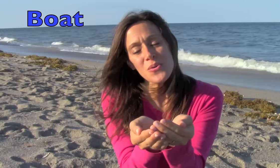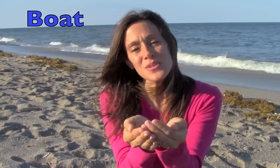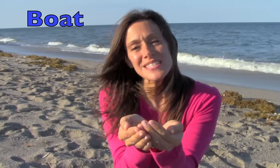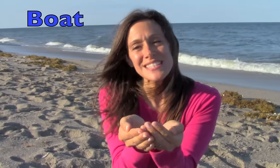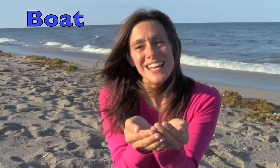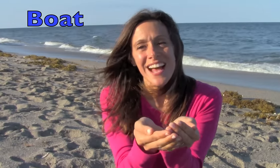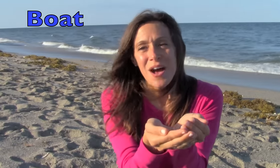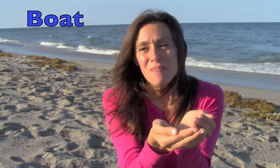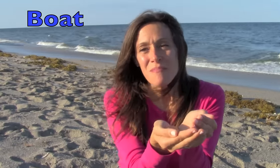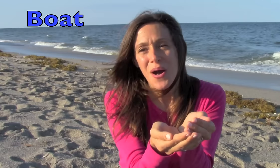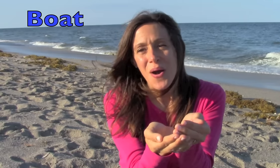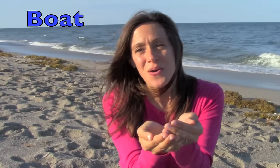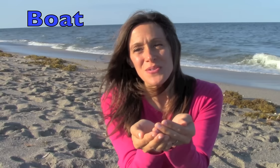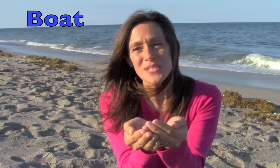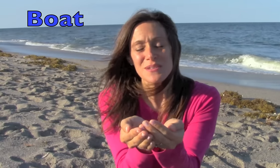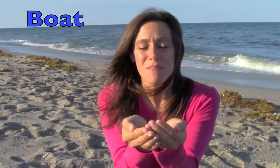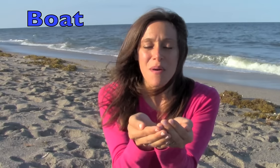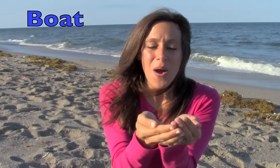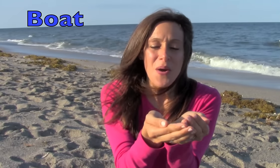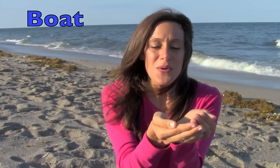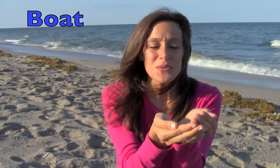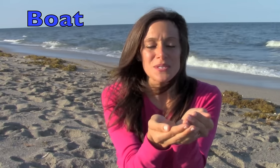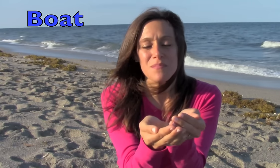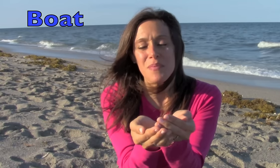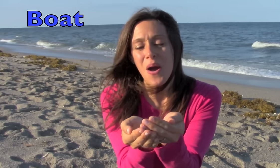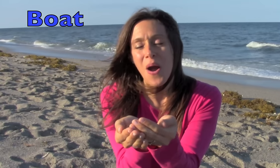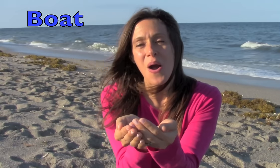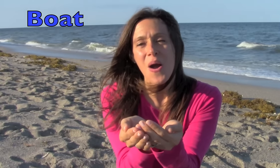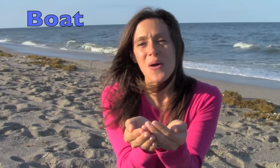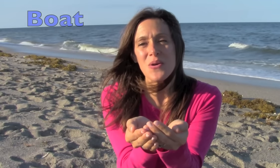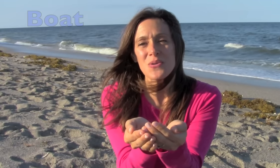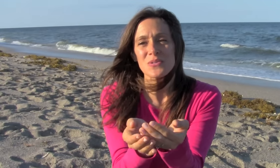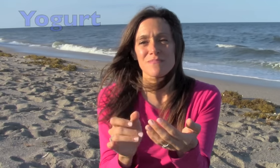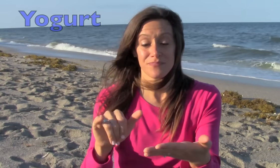boat. Boat, boat, boat.